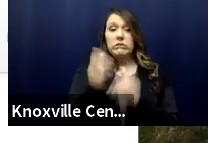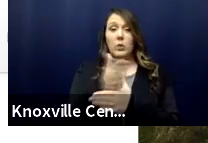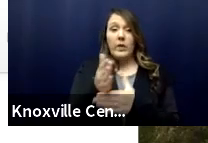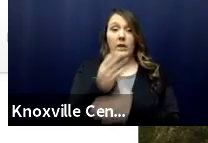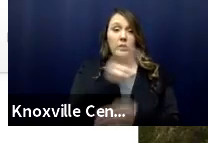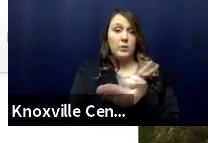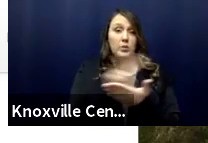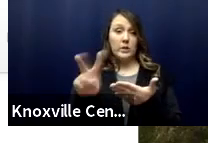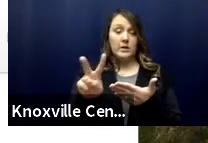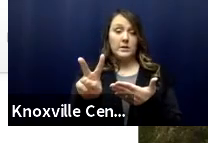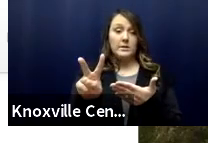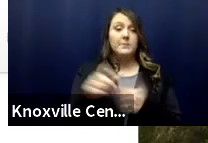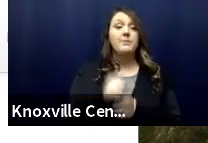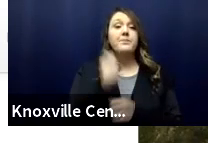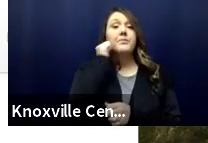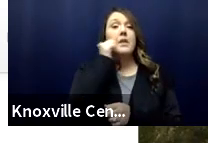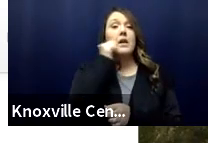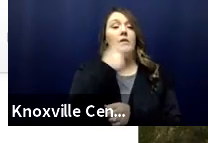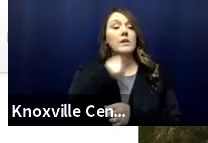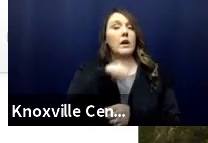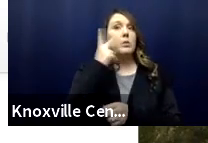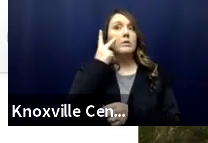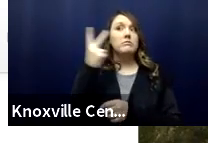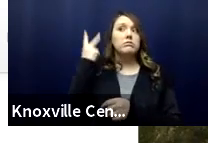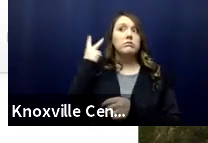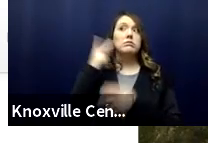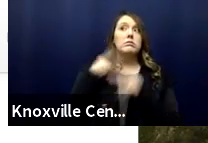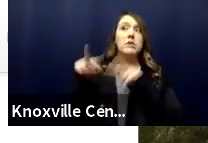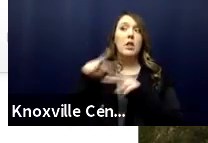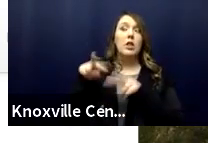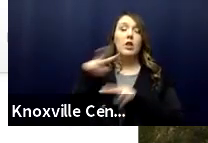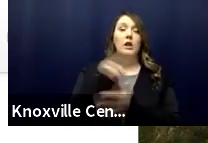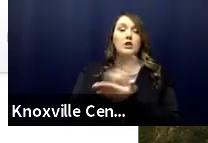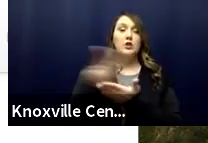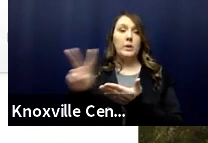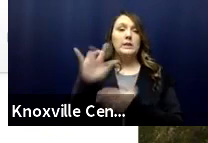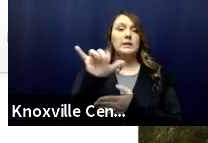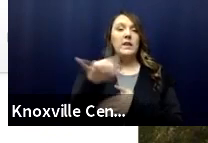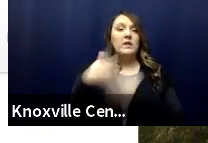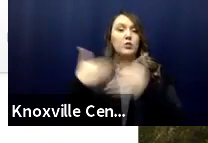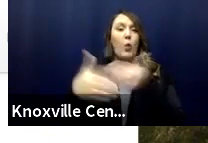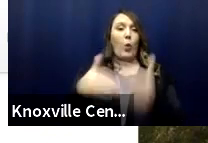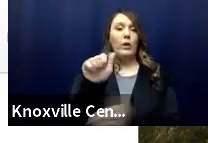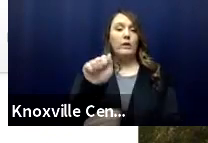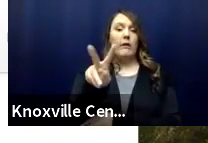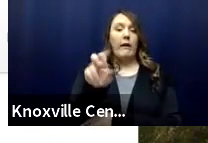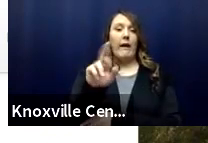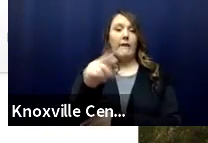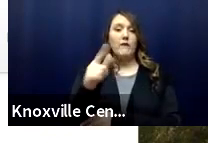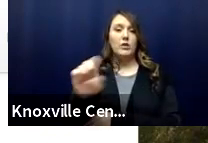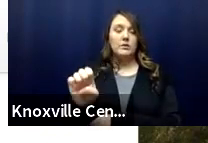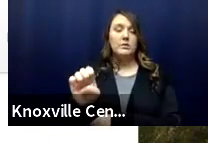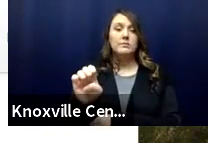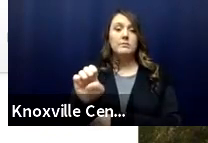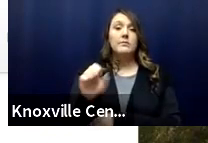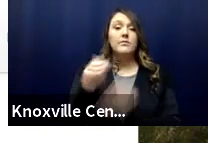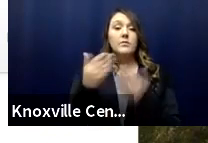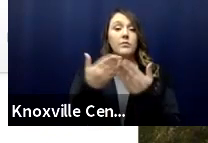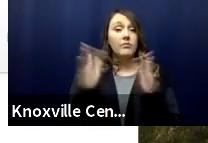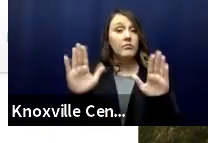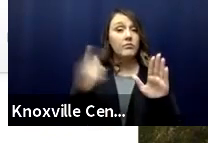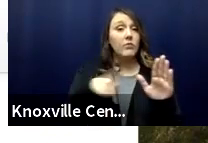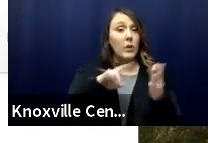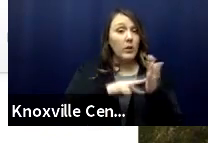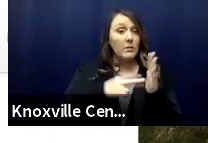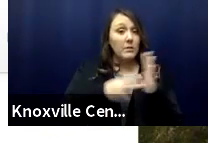period. Every day we look back at the previous 2 weeks, that's what a rolling average is. Overall, what we mean by this